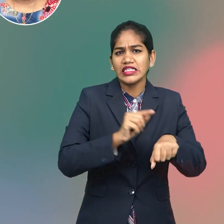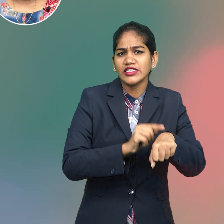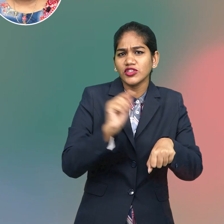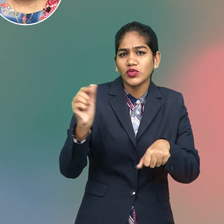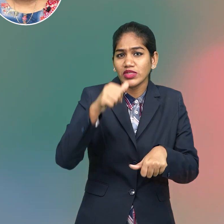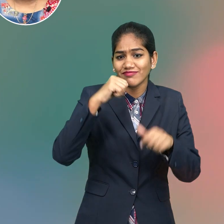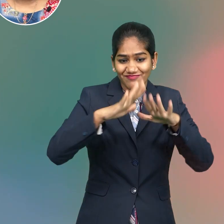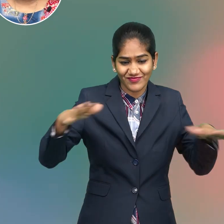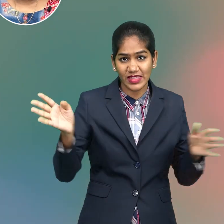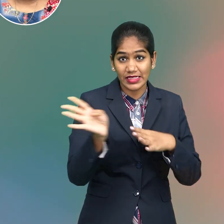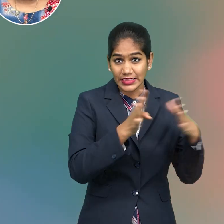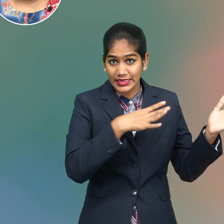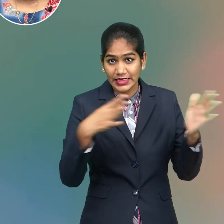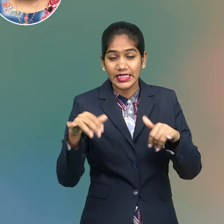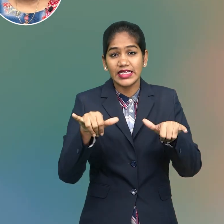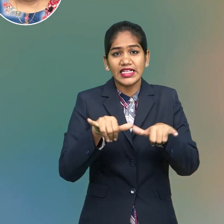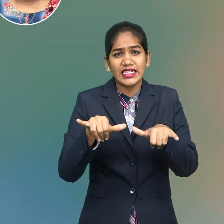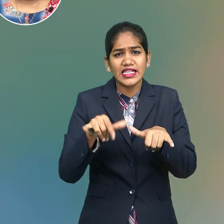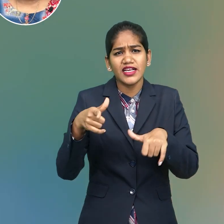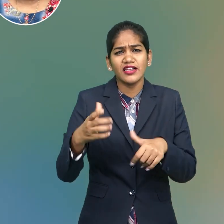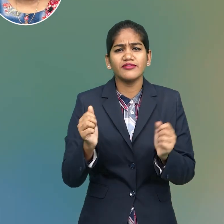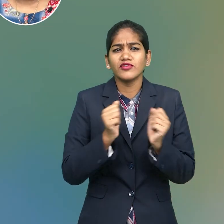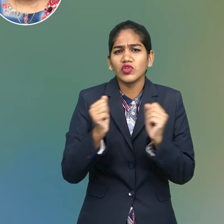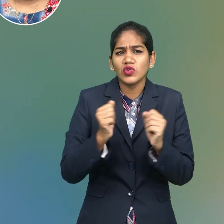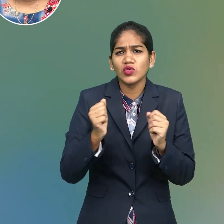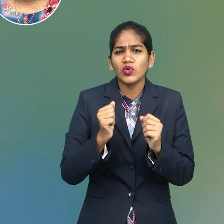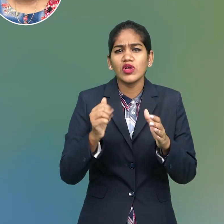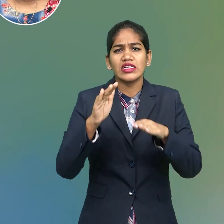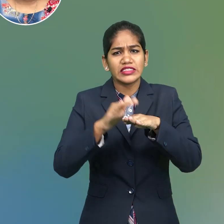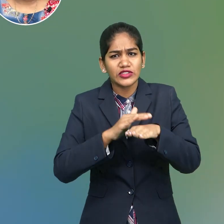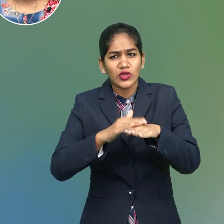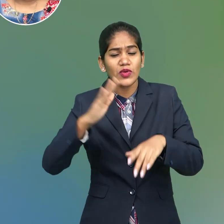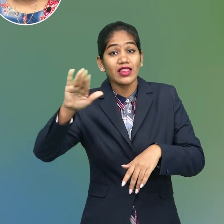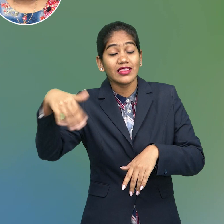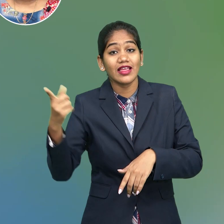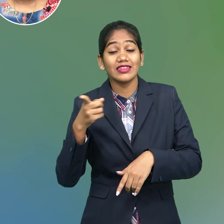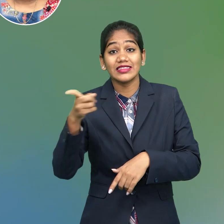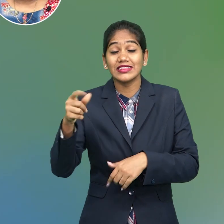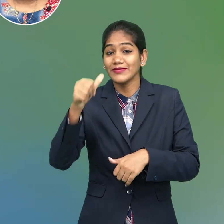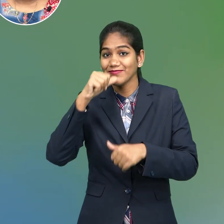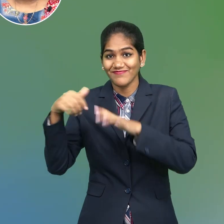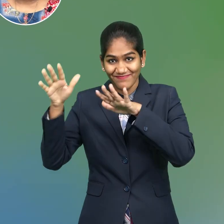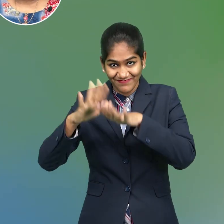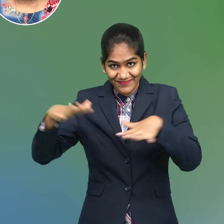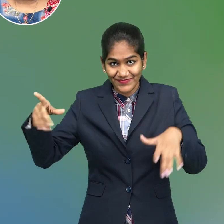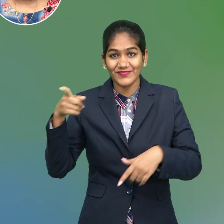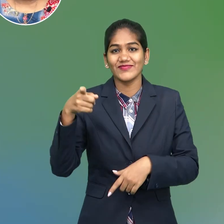During the sea breeze, land cools relatively slower than the sea.